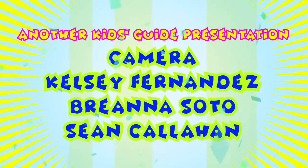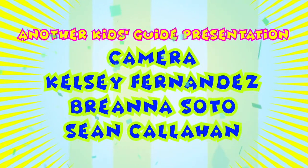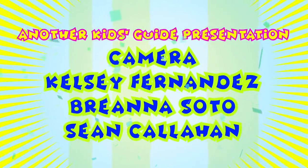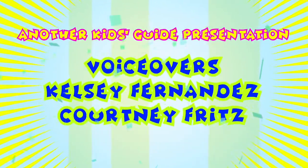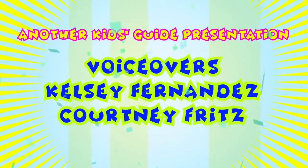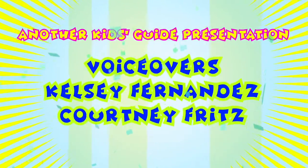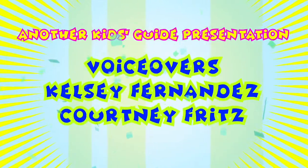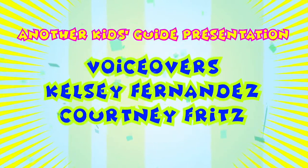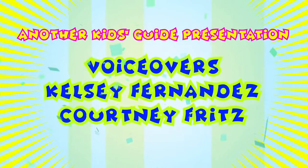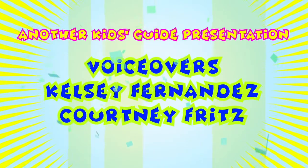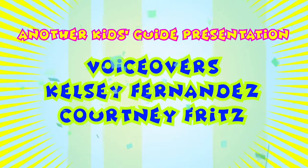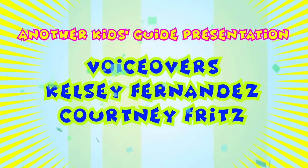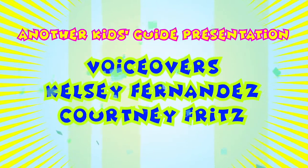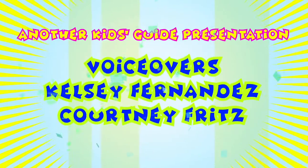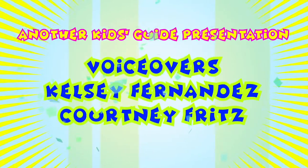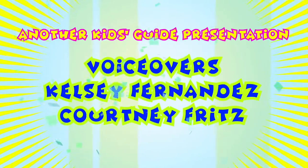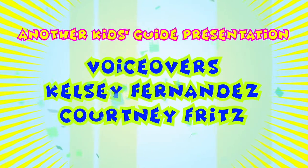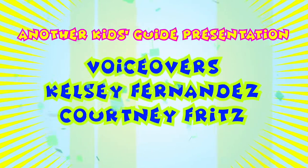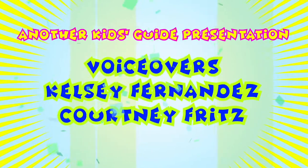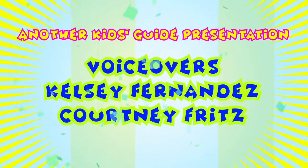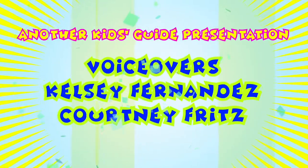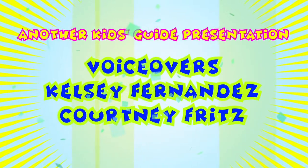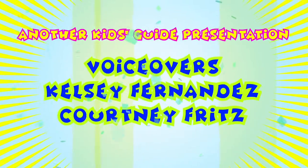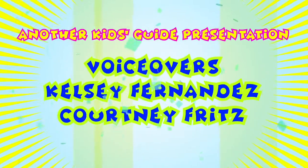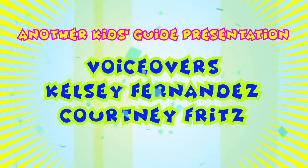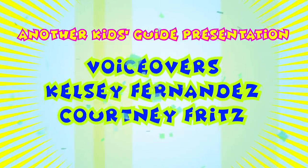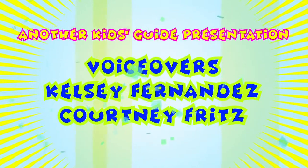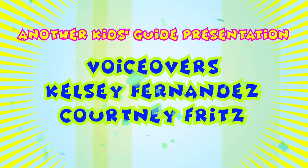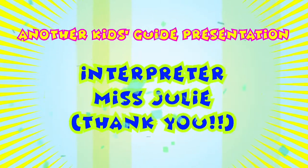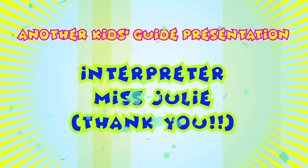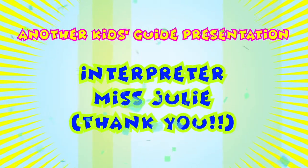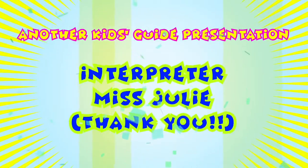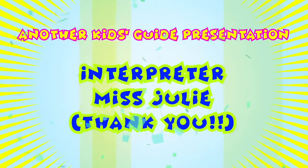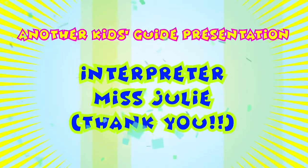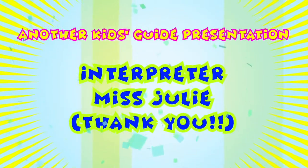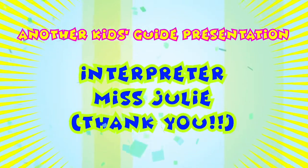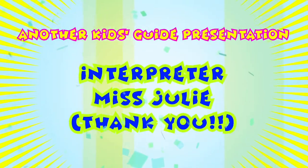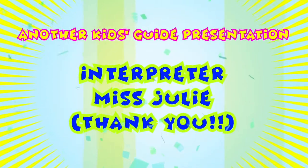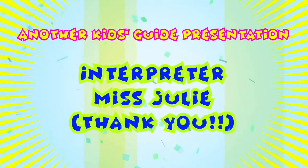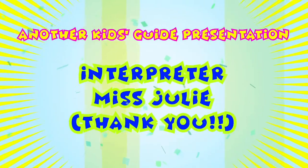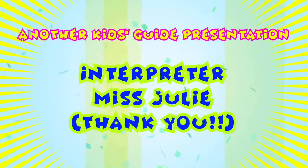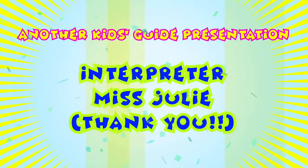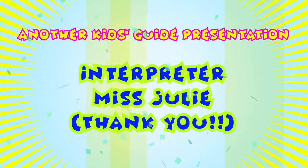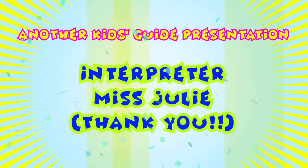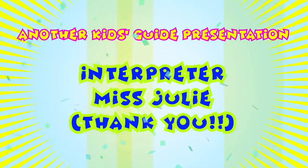CALLAHAN. Voiceovers, FERNANDEZ and Courtney FRITZ. Interpreter, Miss Julie. In parentheses, thank you.